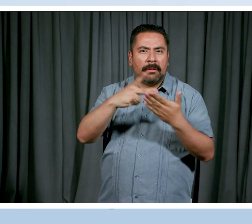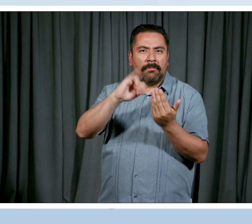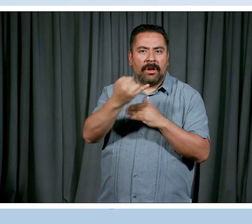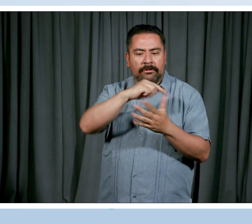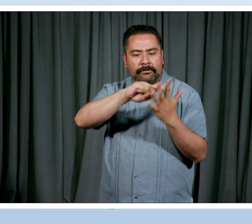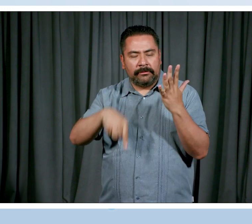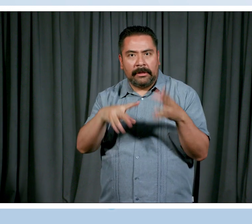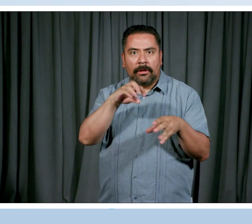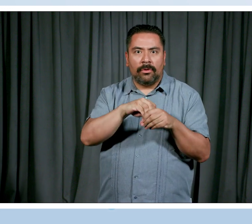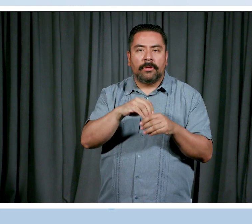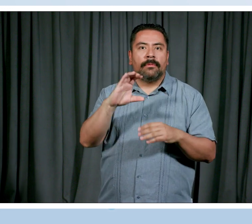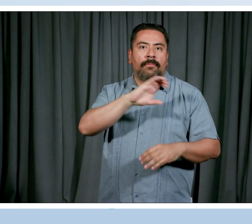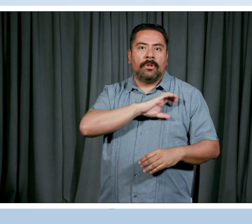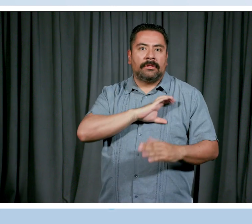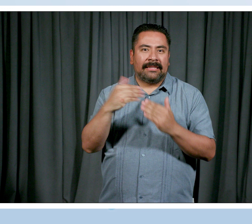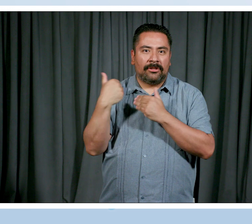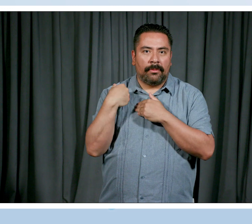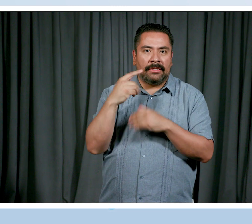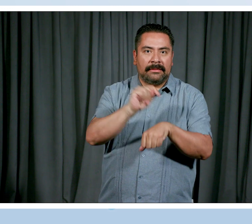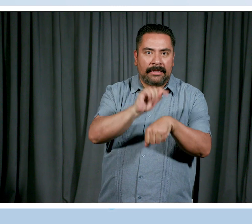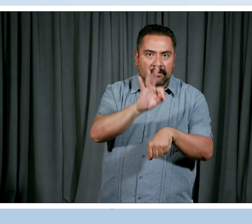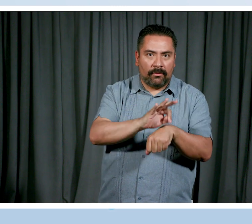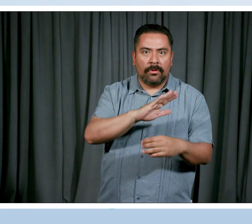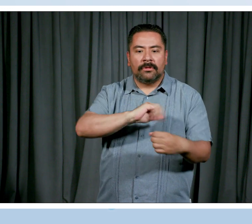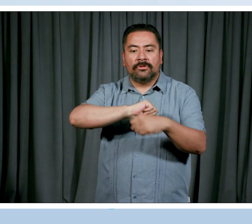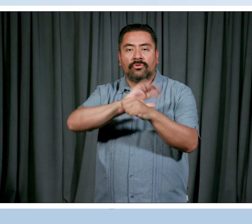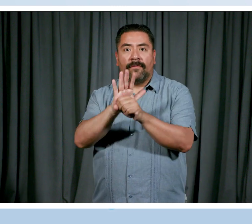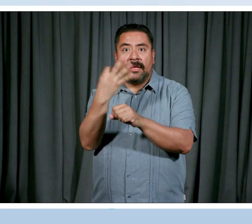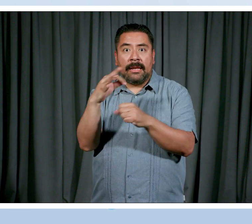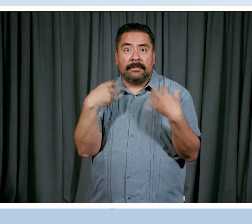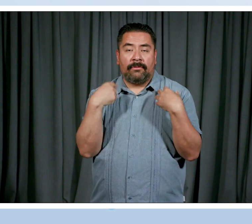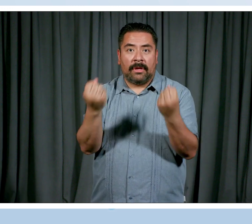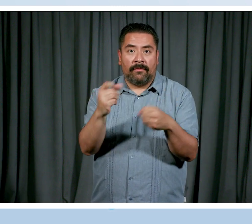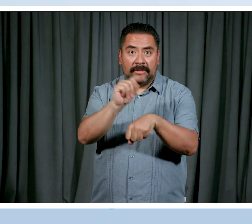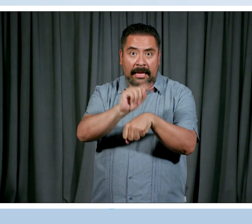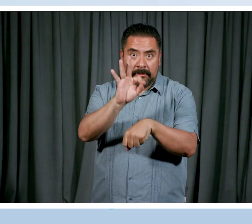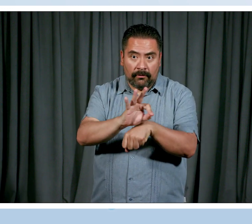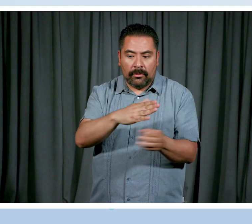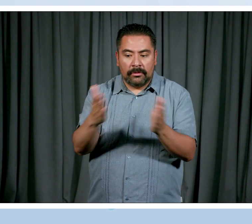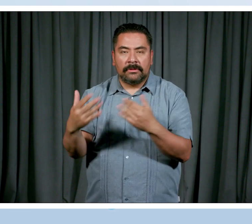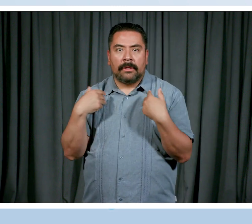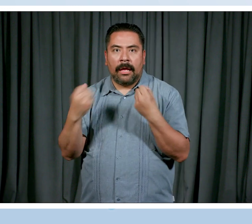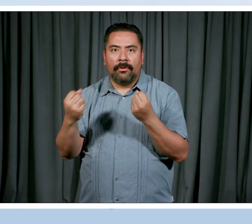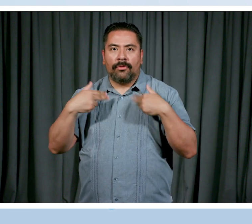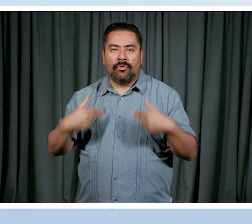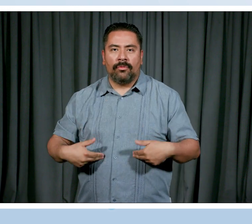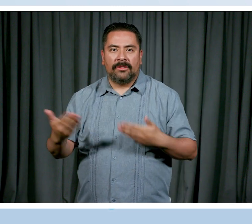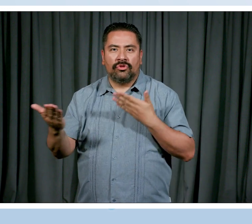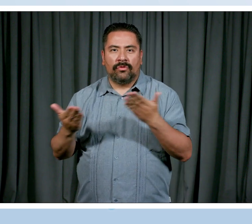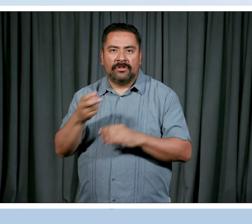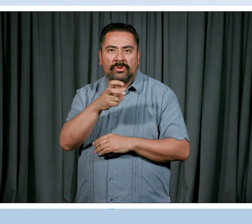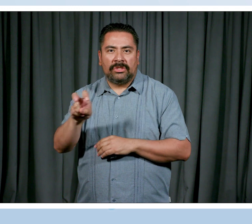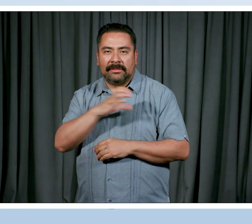including the Police Accountability Task Force, the COVID-19 Recovery Task Force, and the Health and Human Services